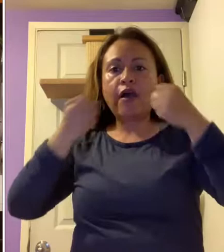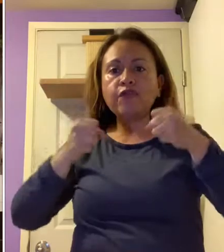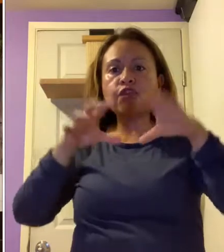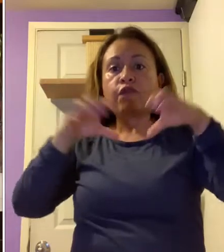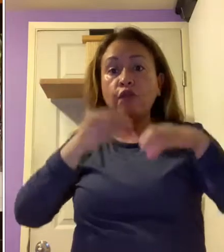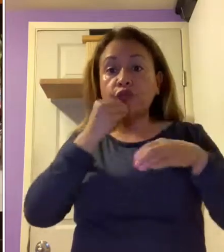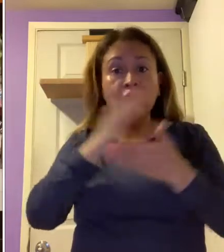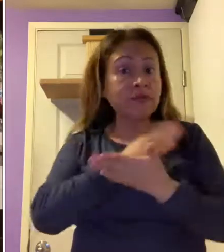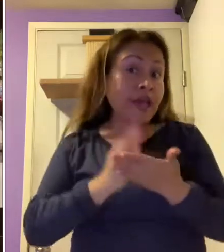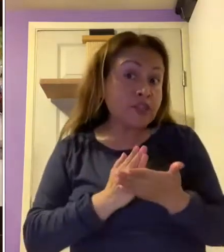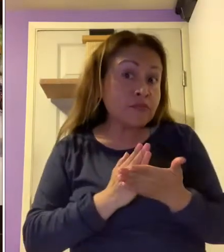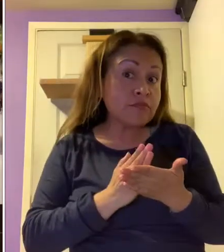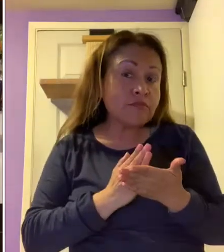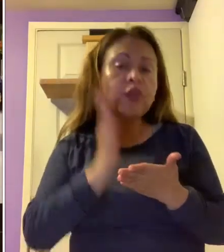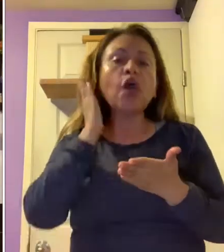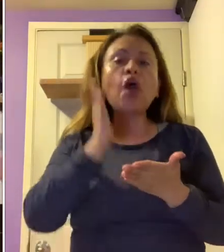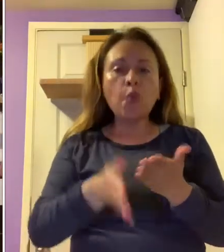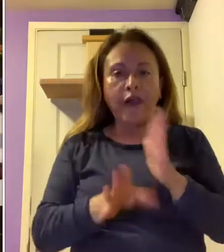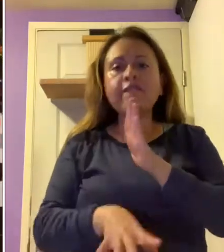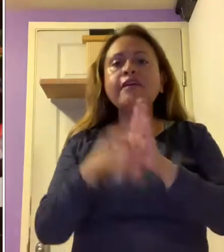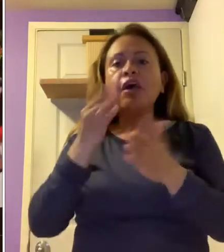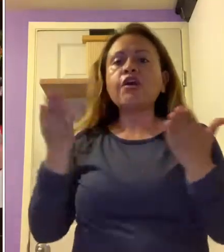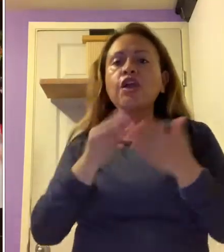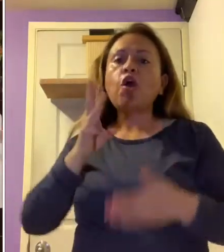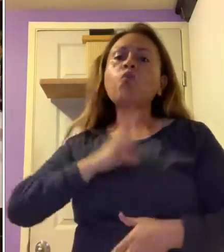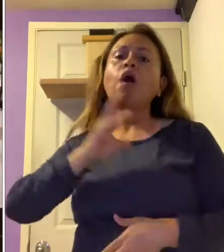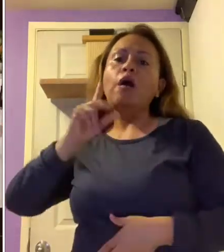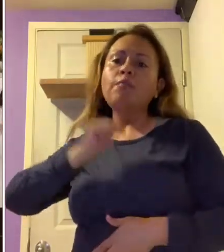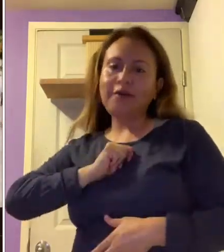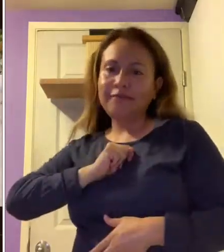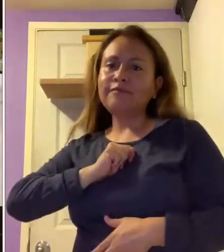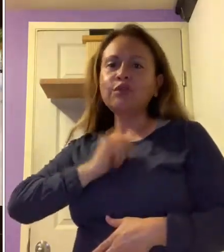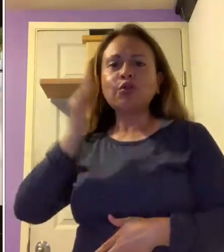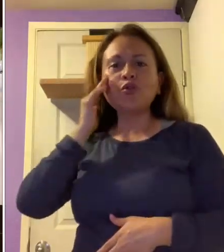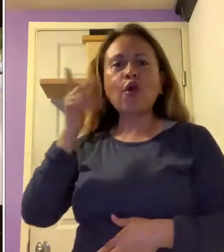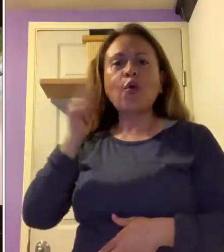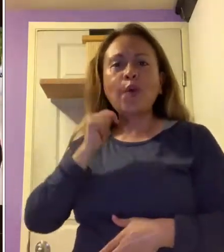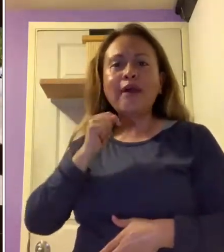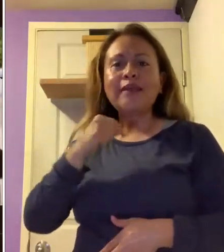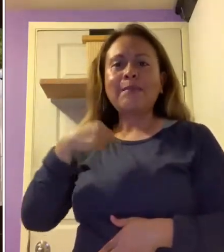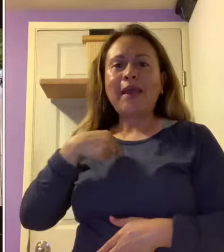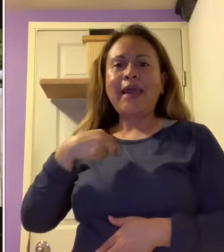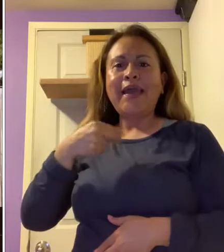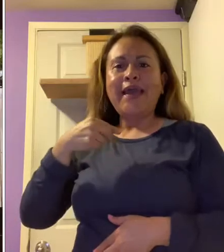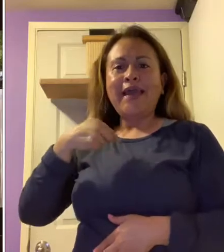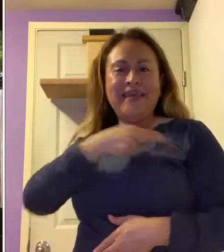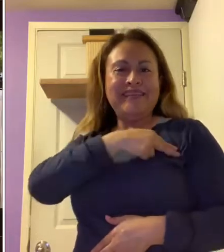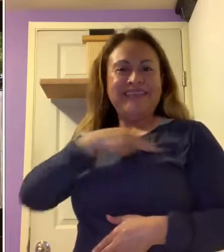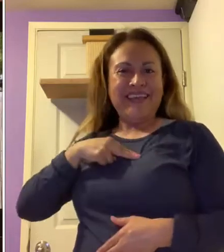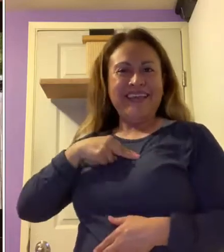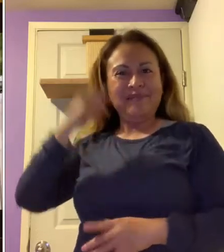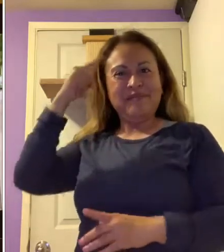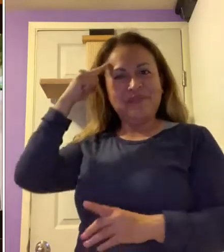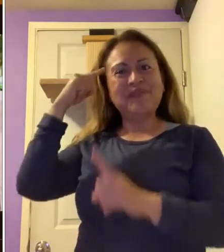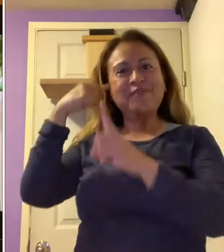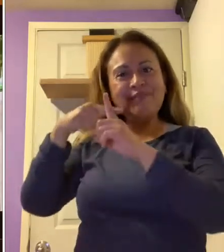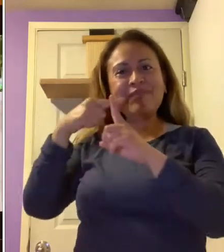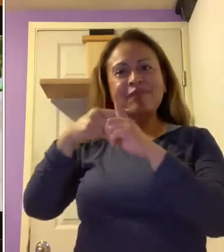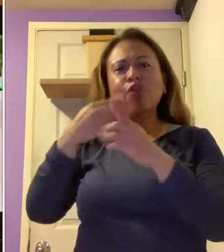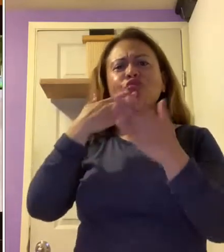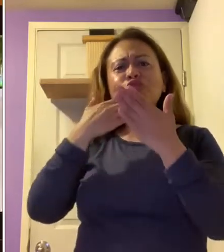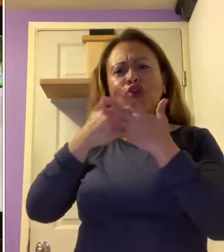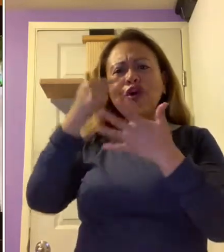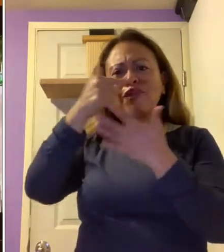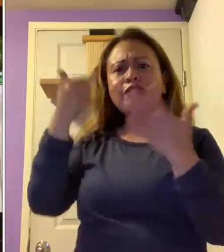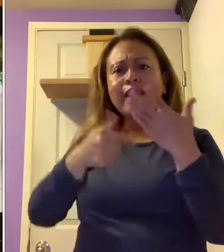eat healthy in the frozen food section? Well, we're about to find out here at Walmart. And you know what? Color me slightly optimistic because I feel